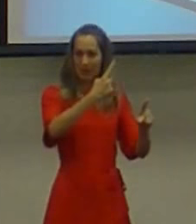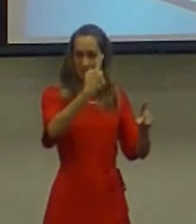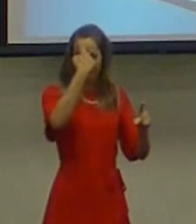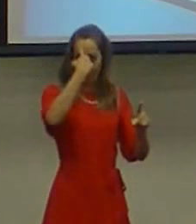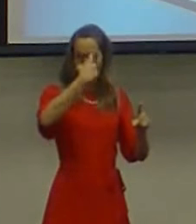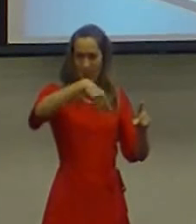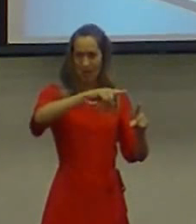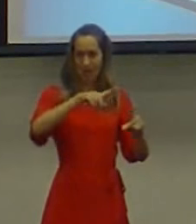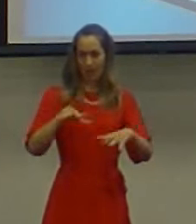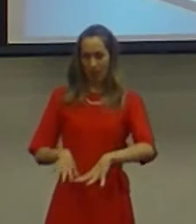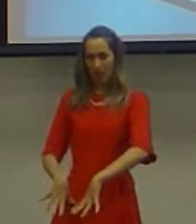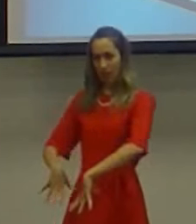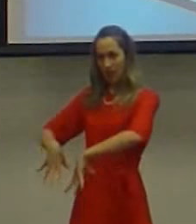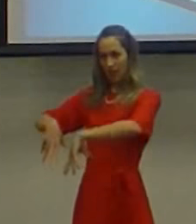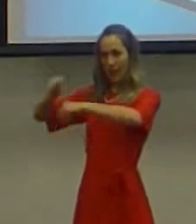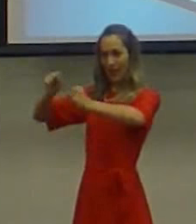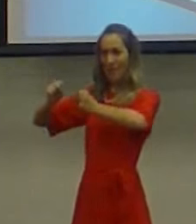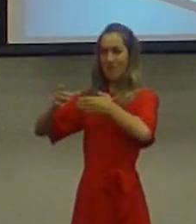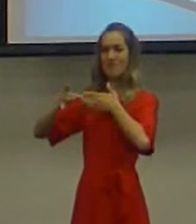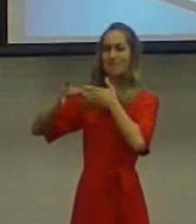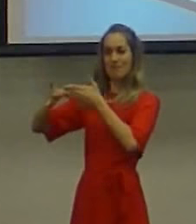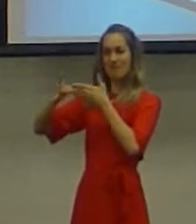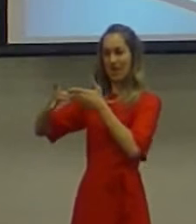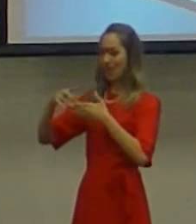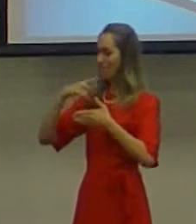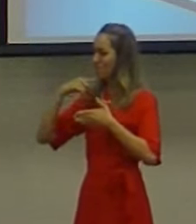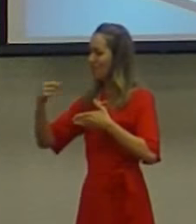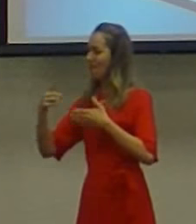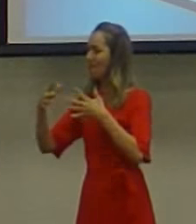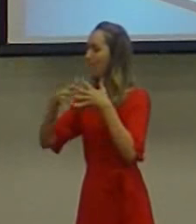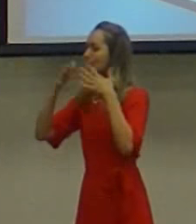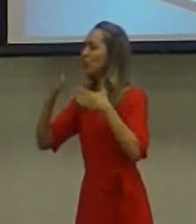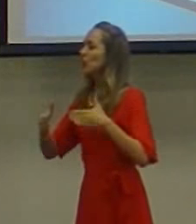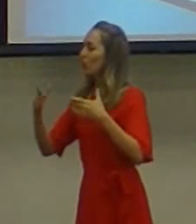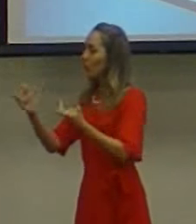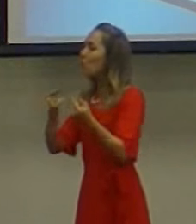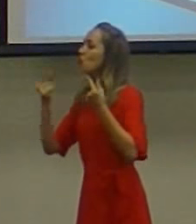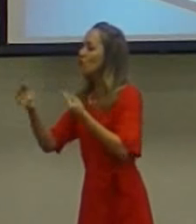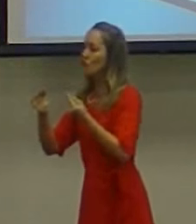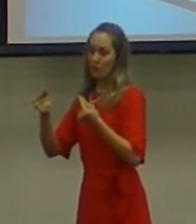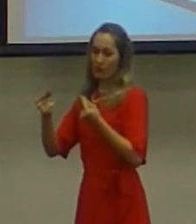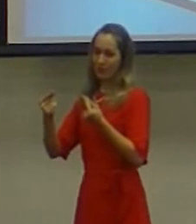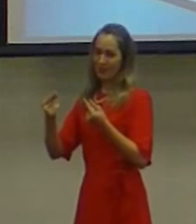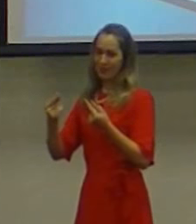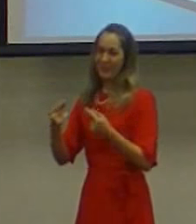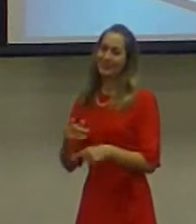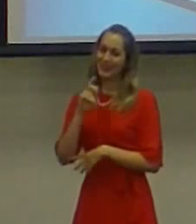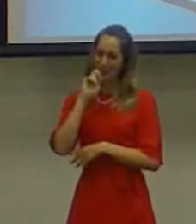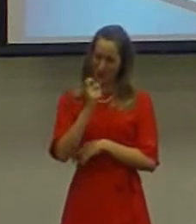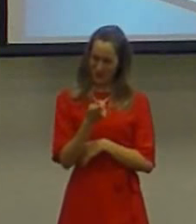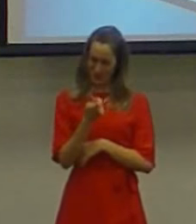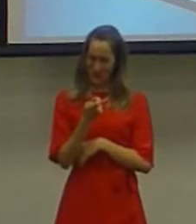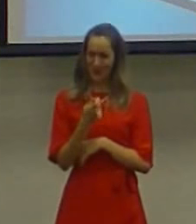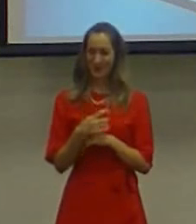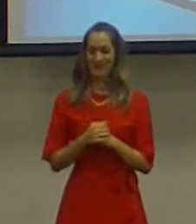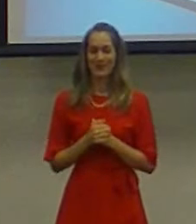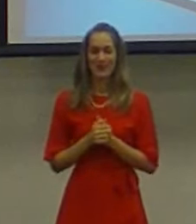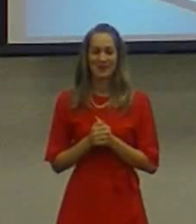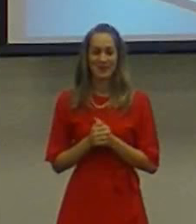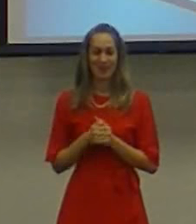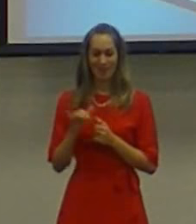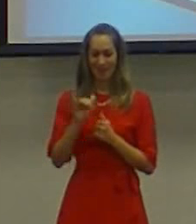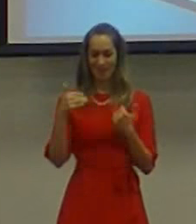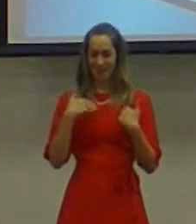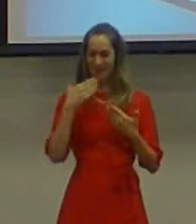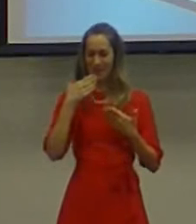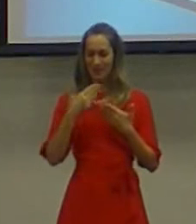do, which for me, that was awesome. That was really cool. But combined with that, there was also a good